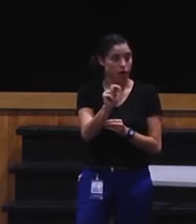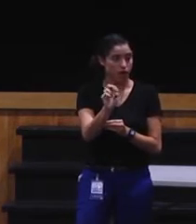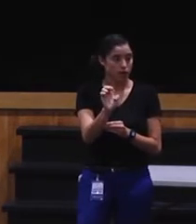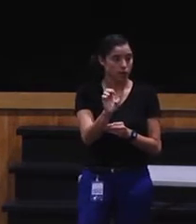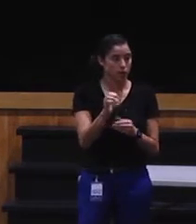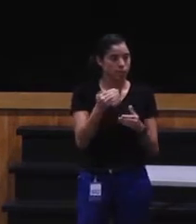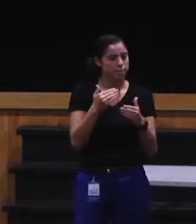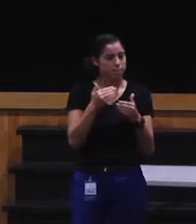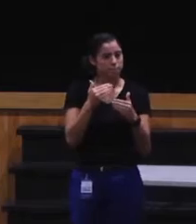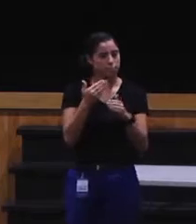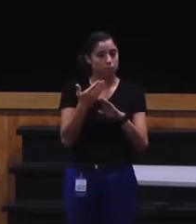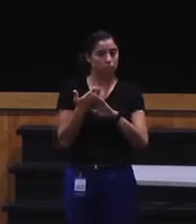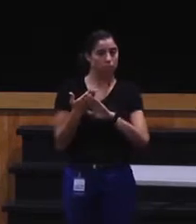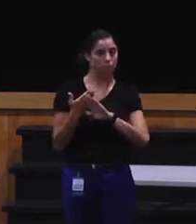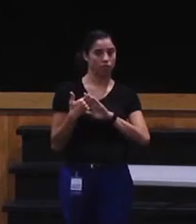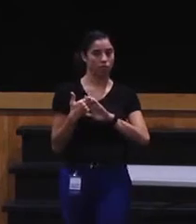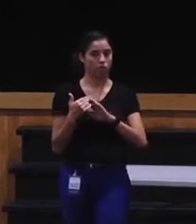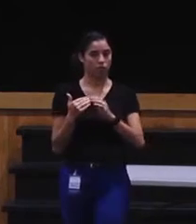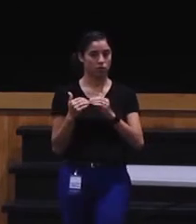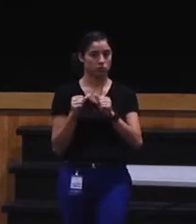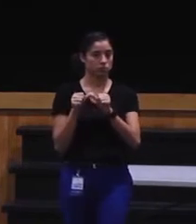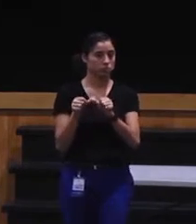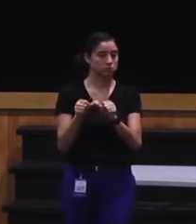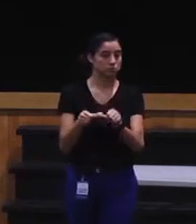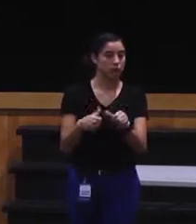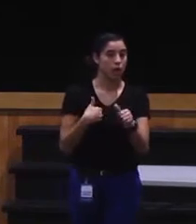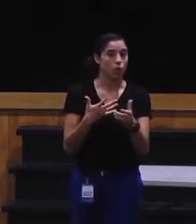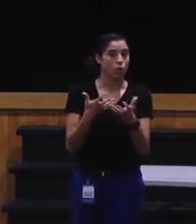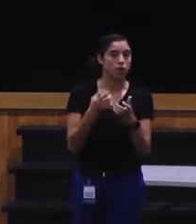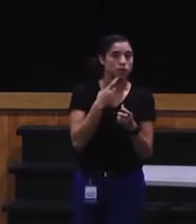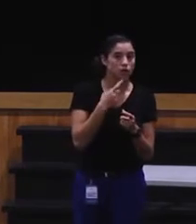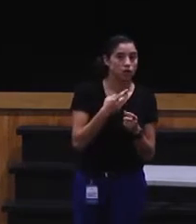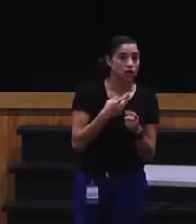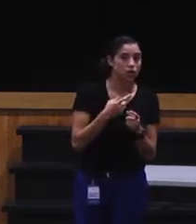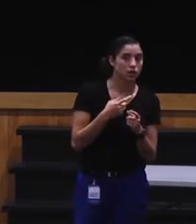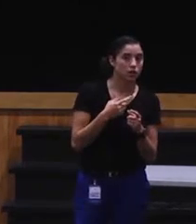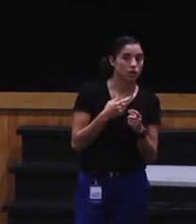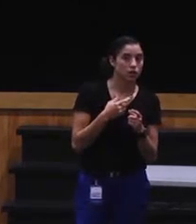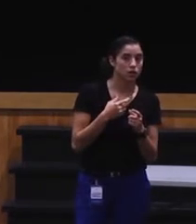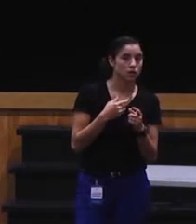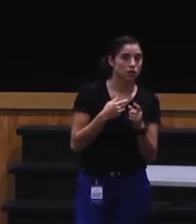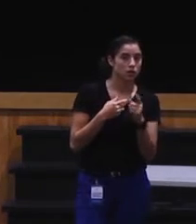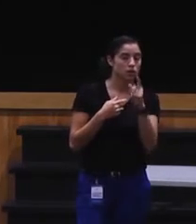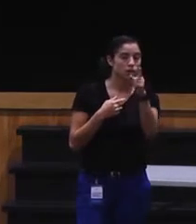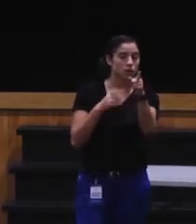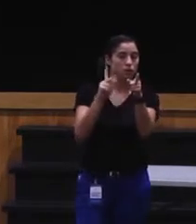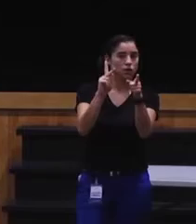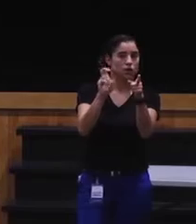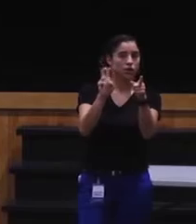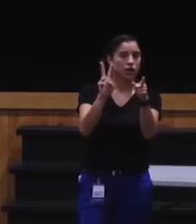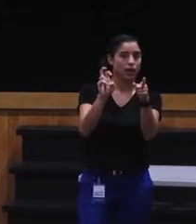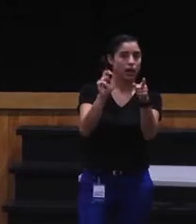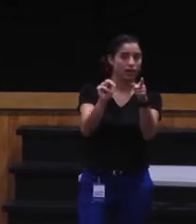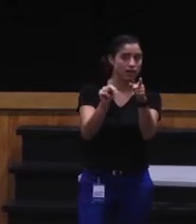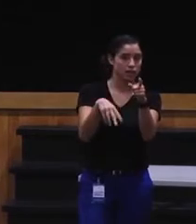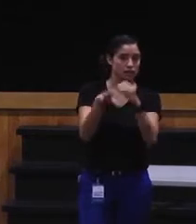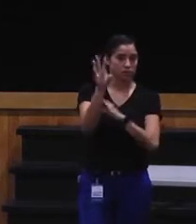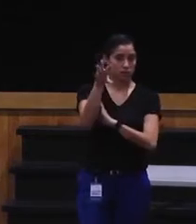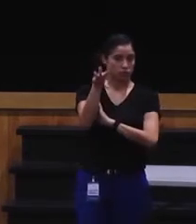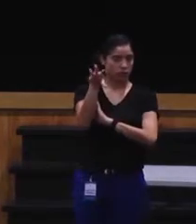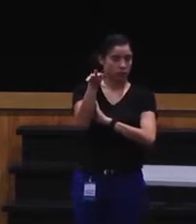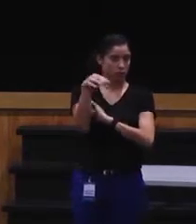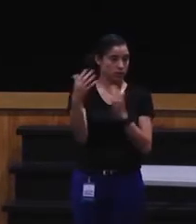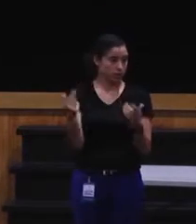I go further, I want to thank in the back here from the district office, Kevin Gouvier, who is taping this for